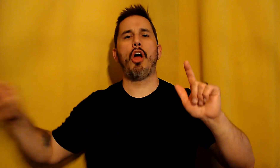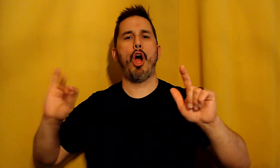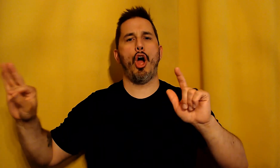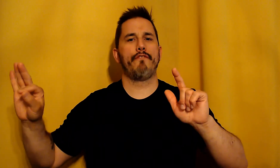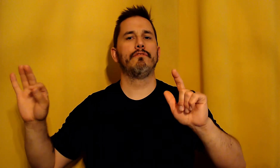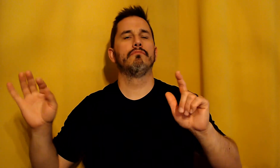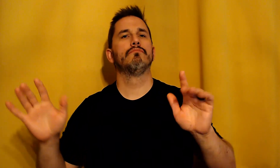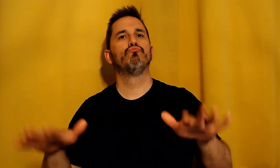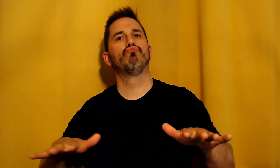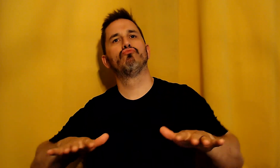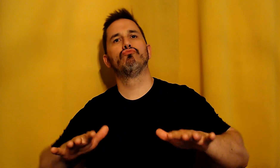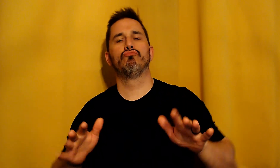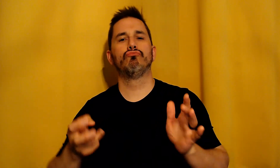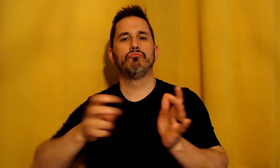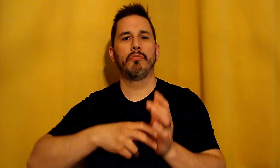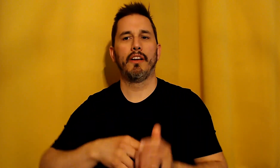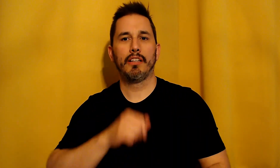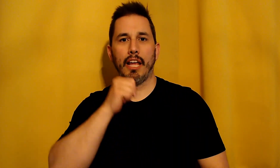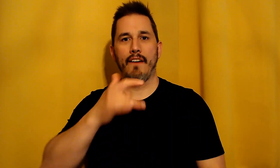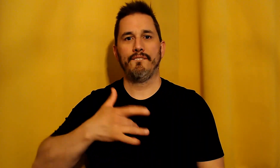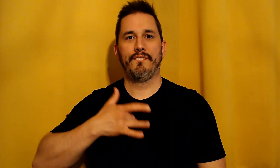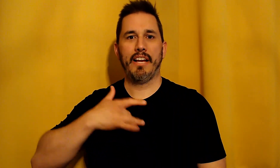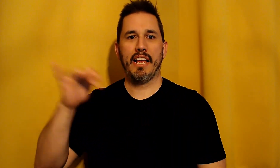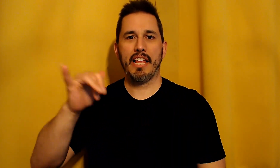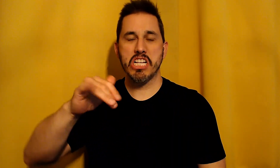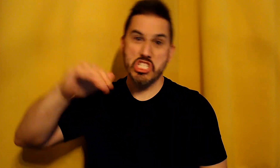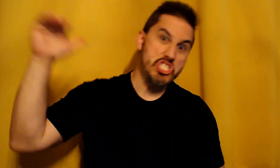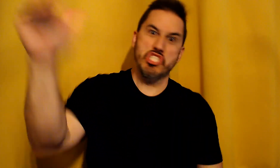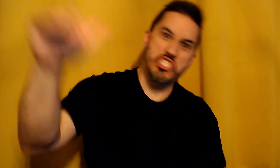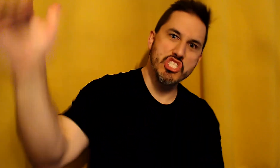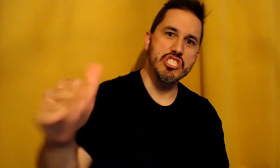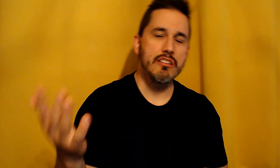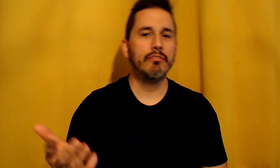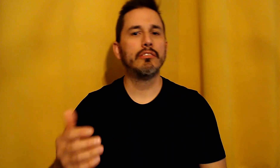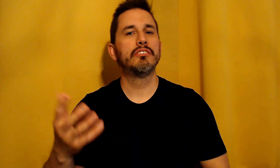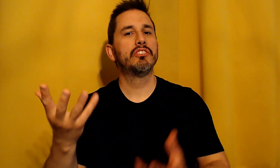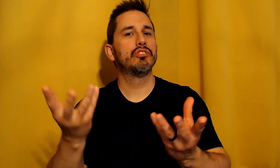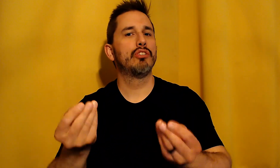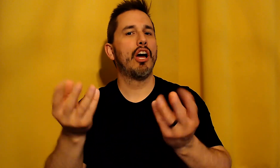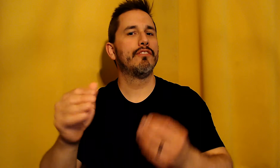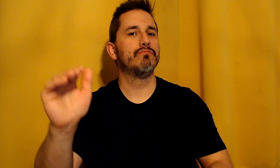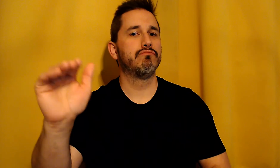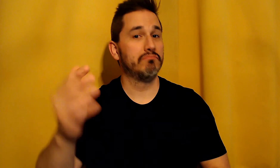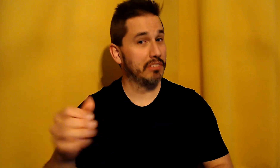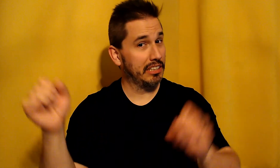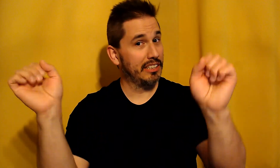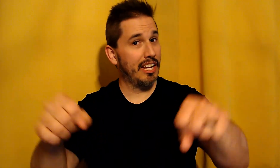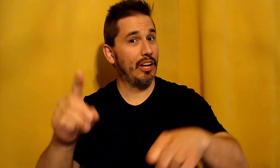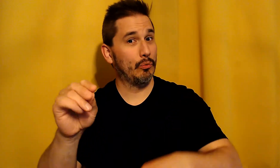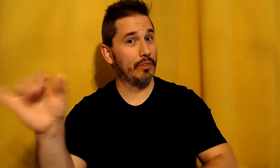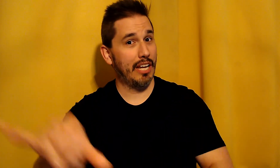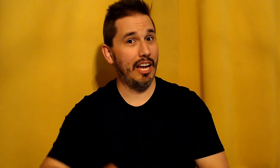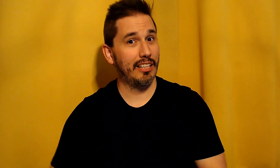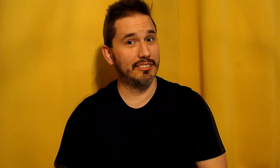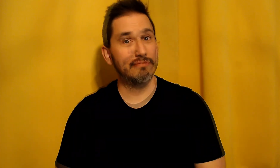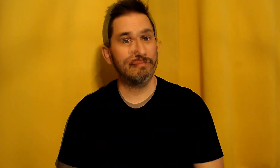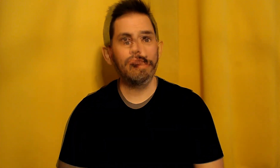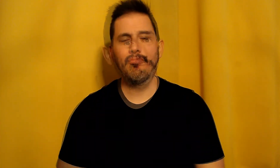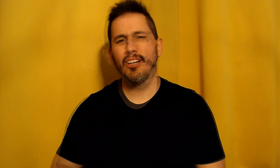it set so that, after that first time you turn it off and then you're slowly able to get ready to wake up and start your day. So you'd be